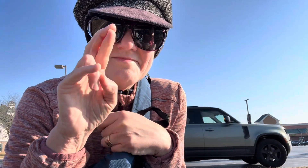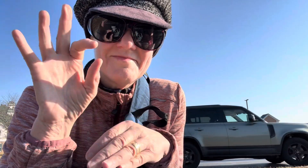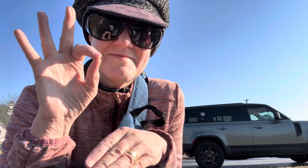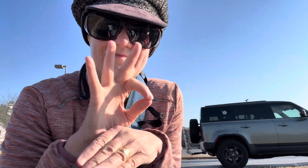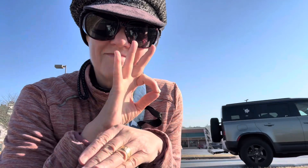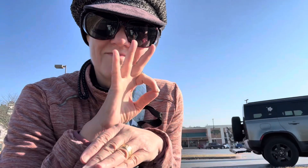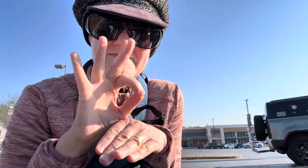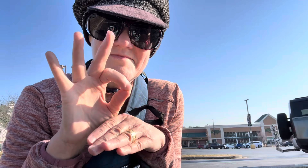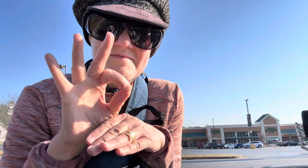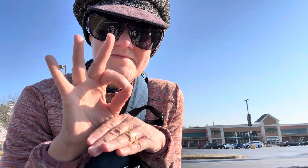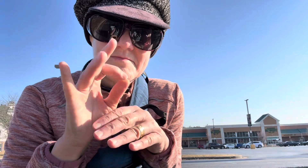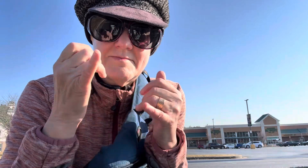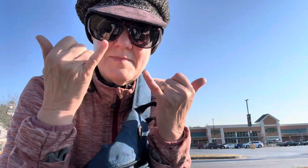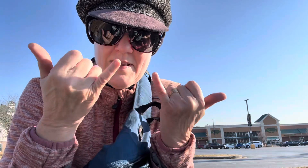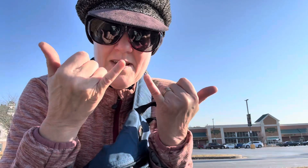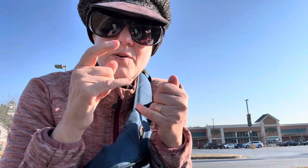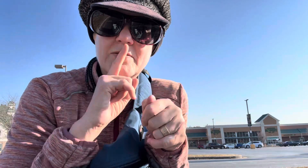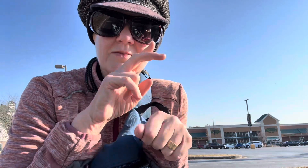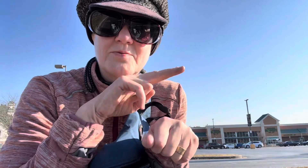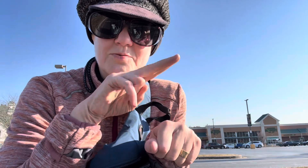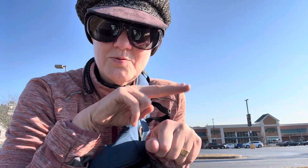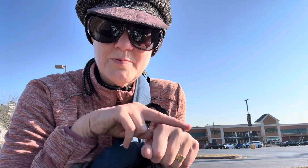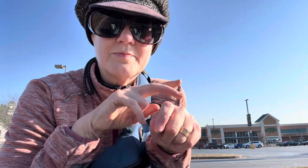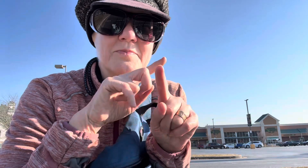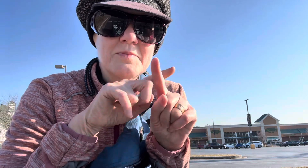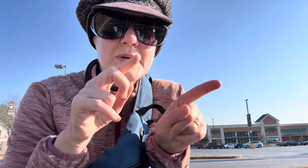function. He has normal liver function right now,